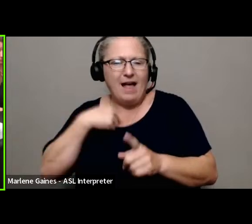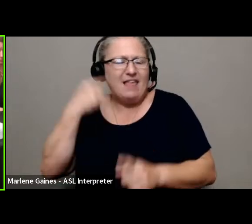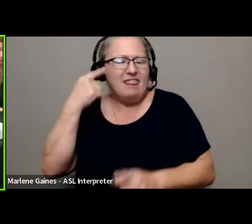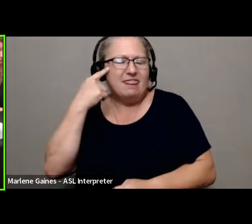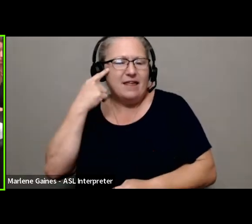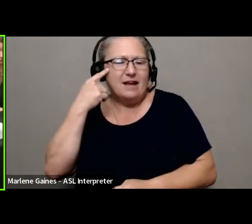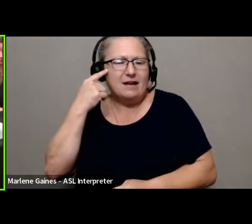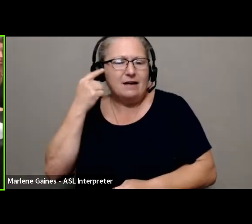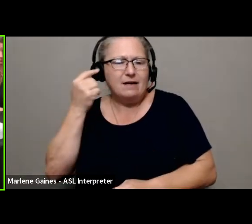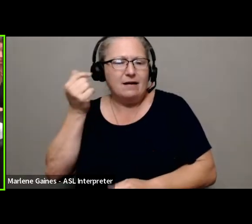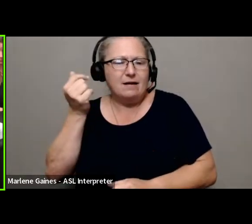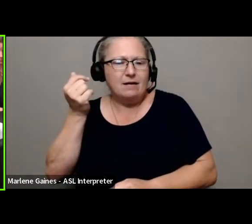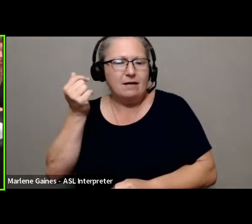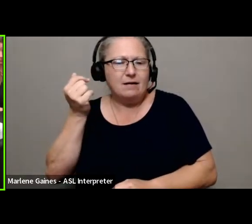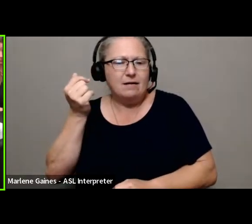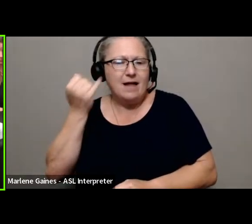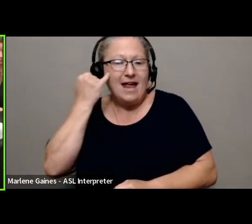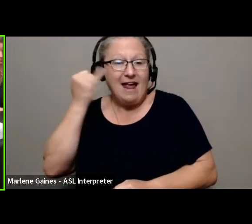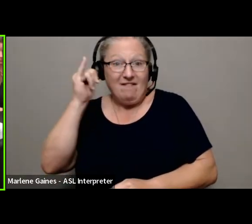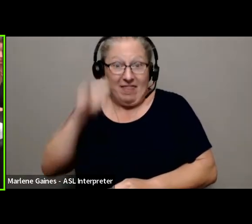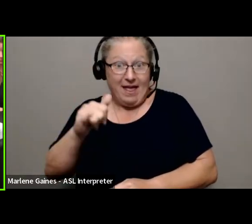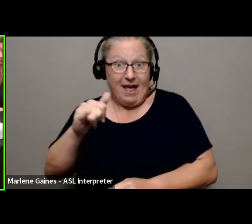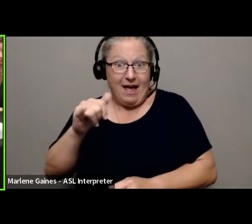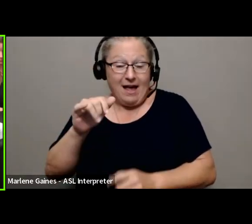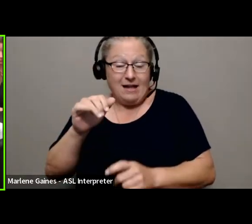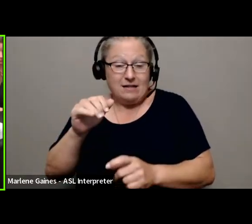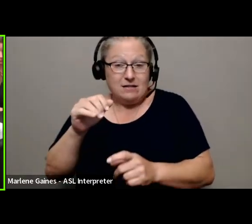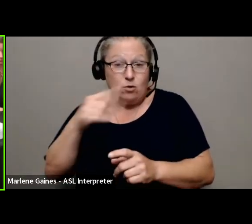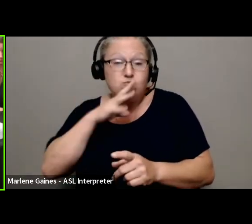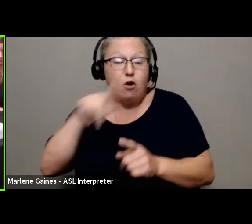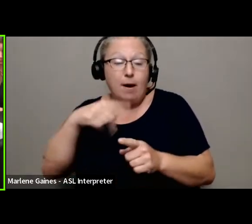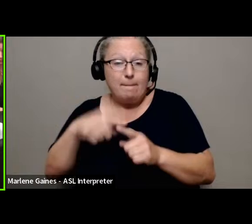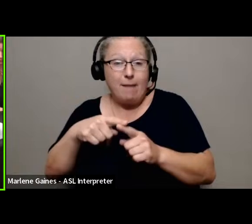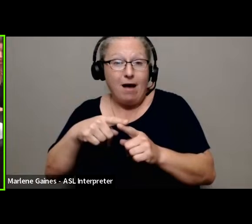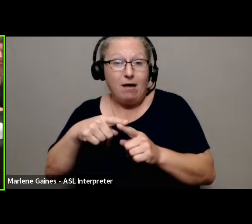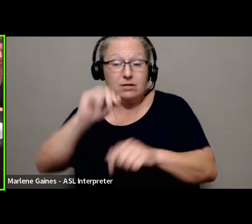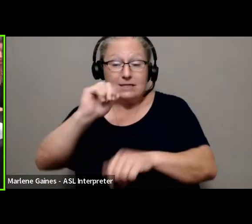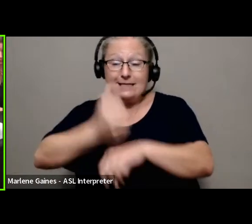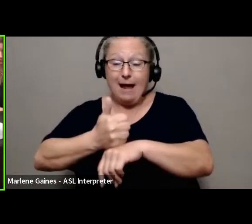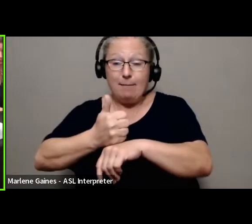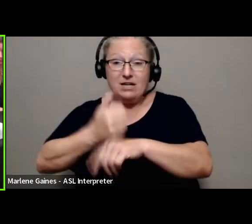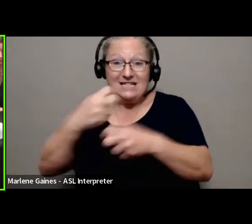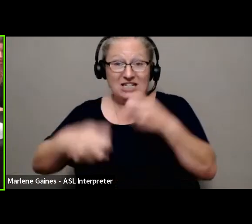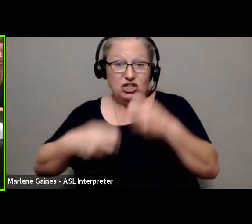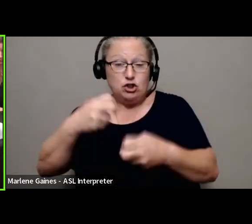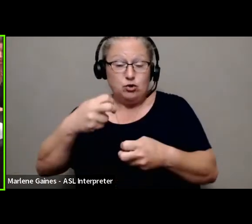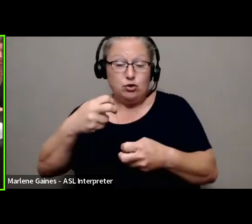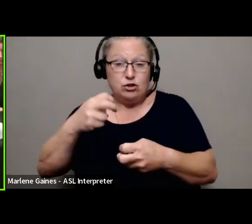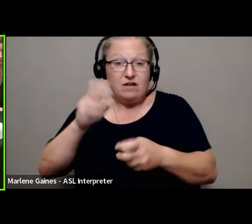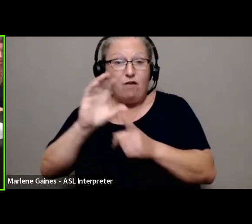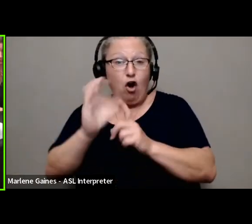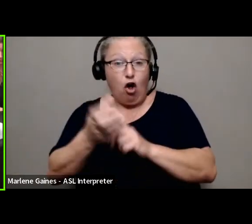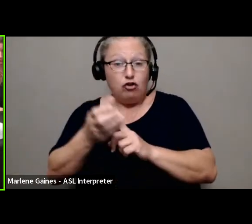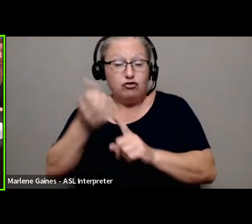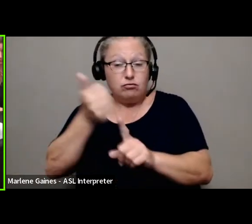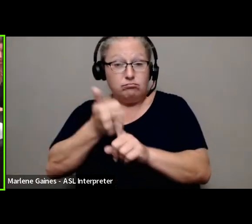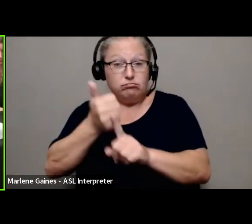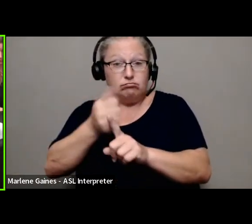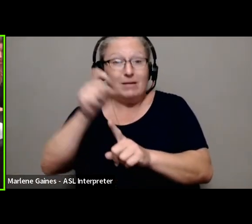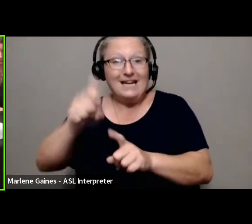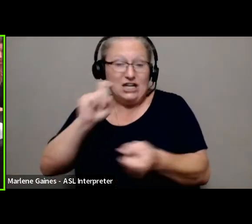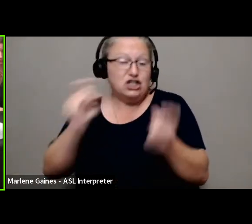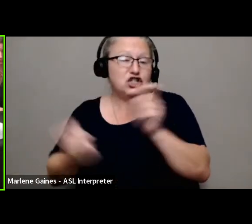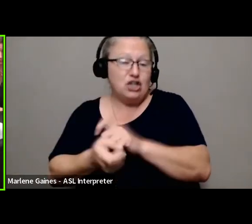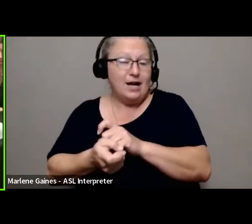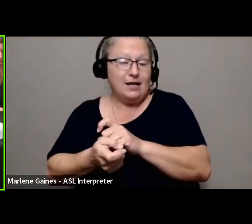think, and if that's the case, that's what we're talking about, is established issues of a culture that needs to